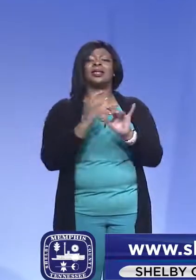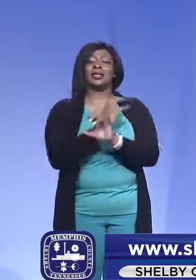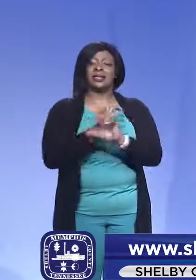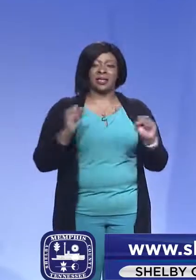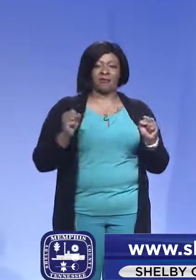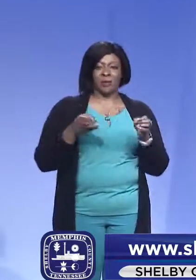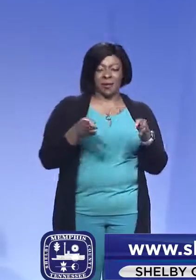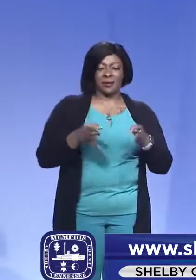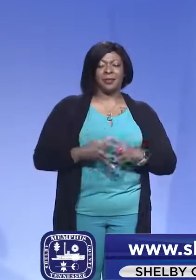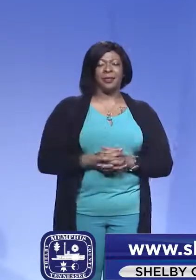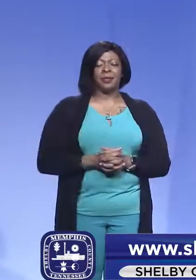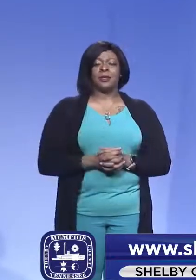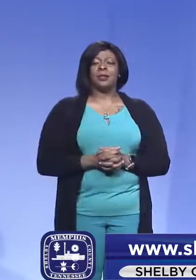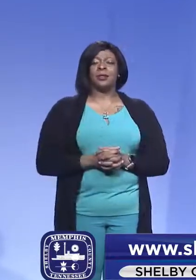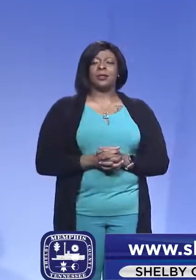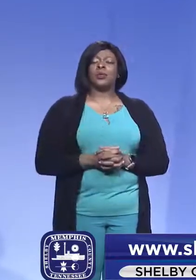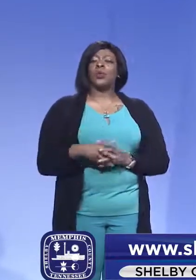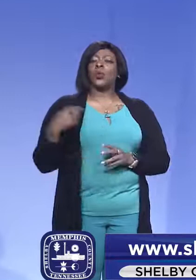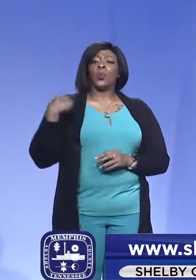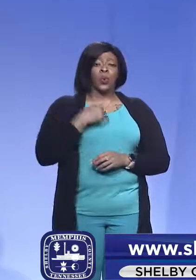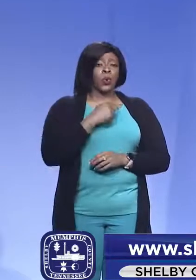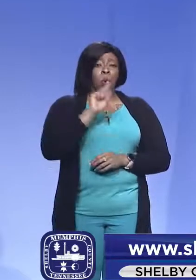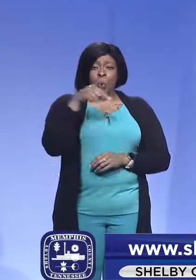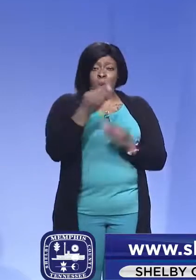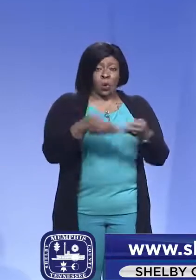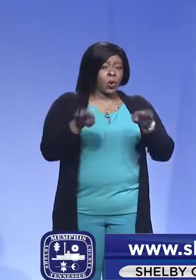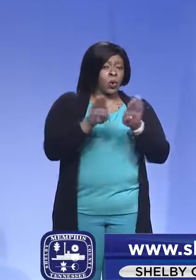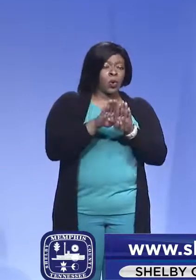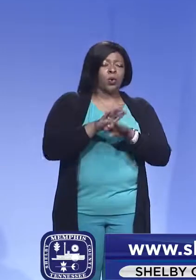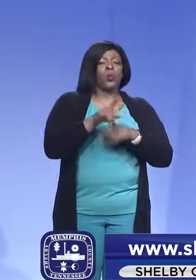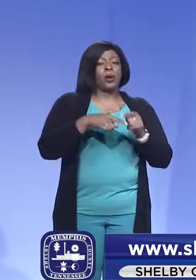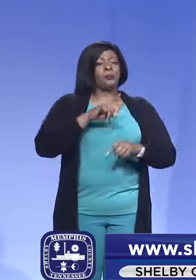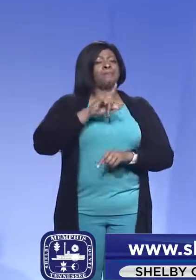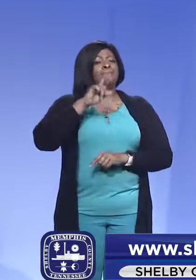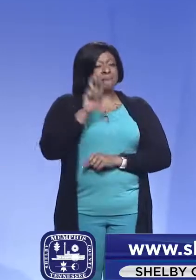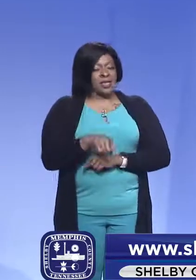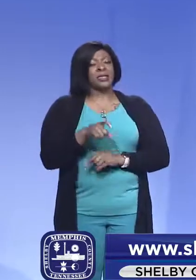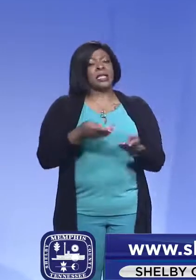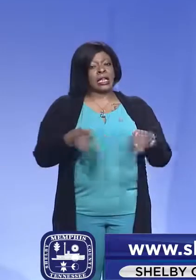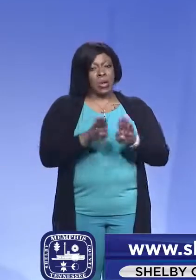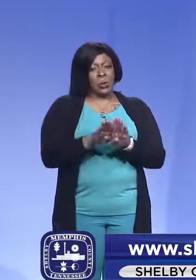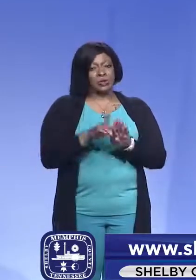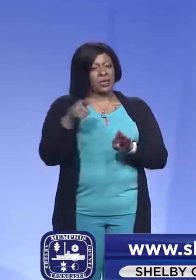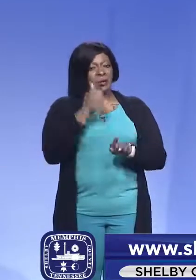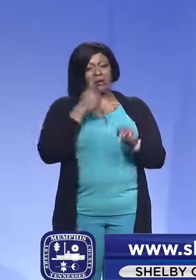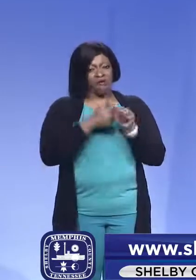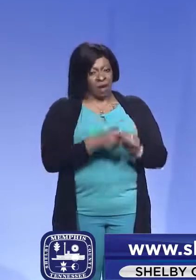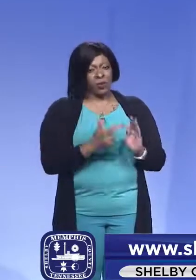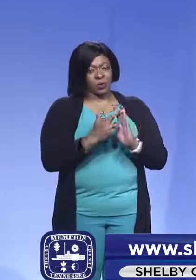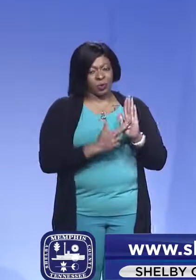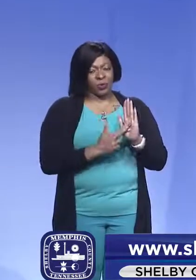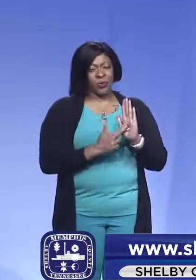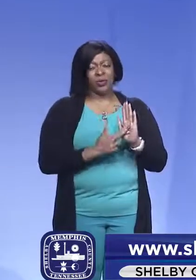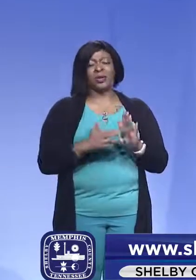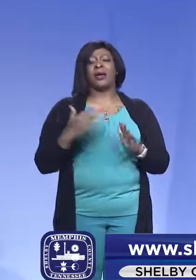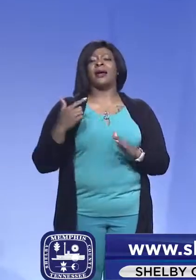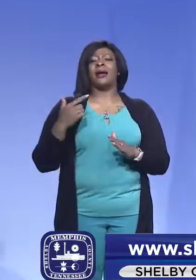manner. We're only closed when we absolutely have to. Our efforts